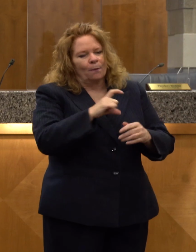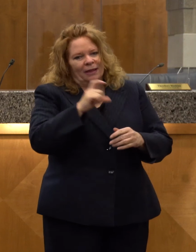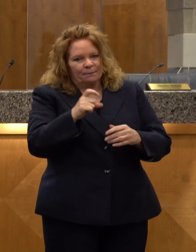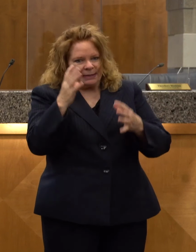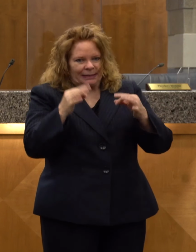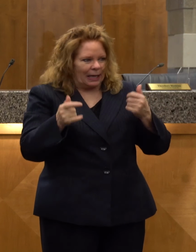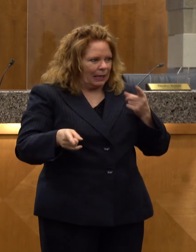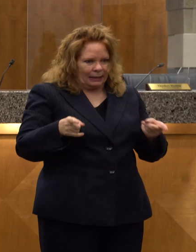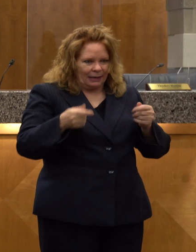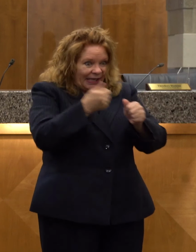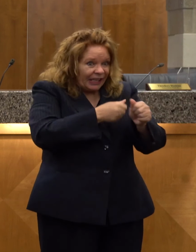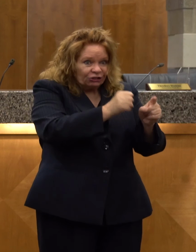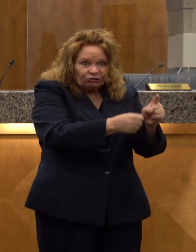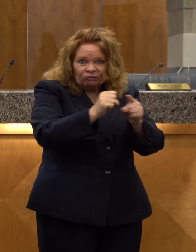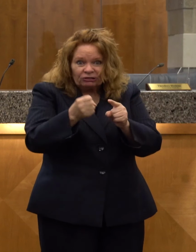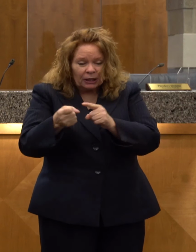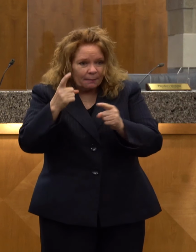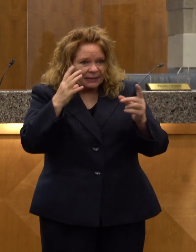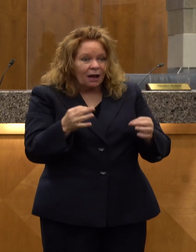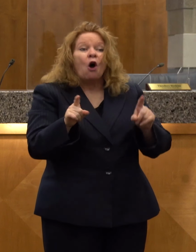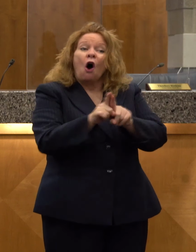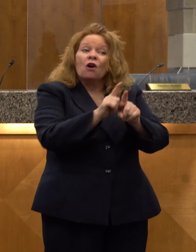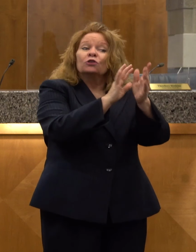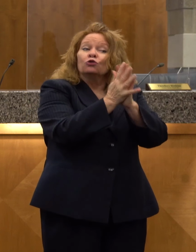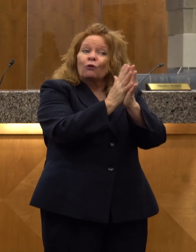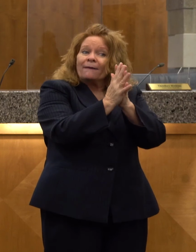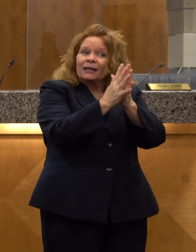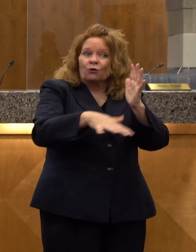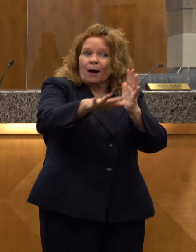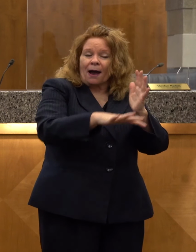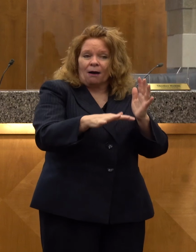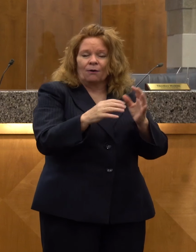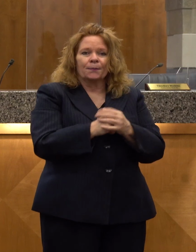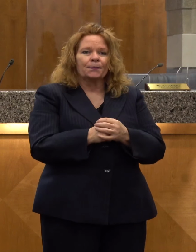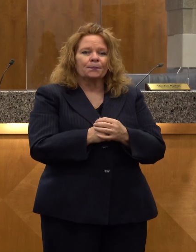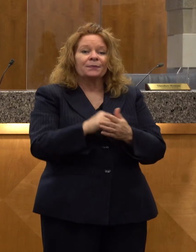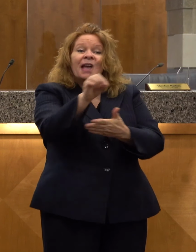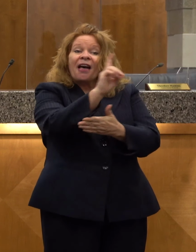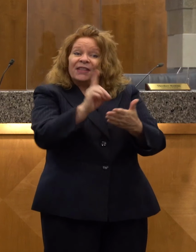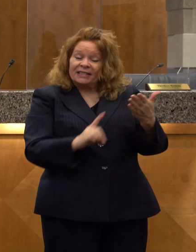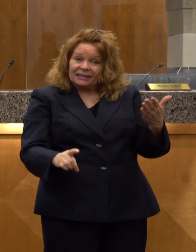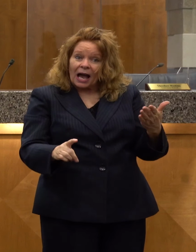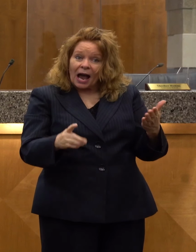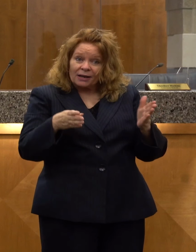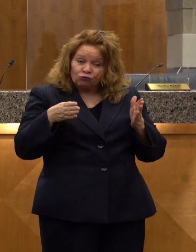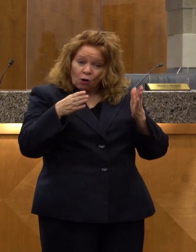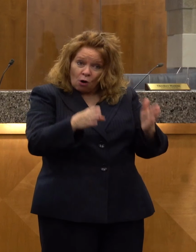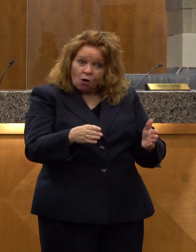on a case-by-case basis, including the traffic that's around. The design of the roadway will contribute to